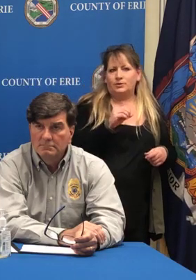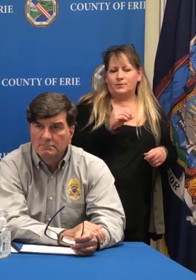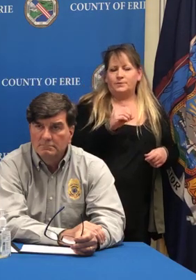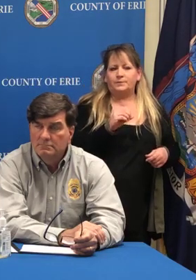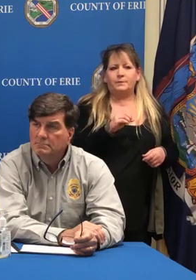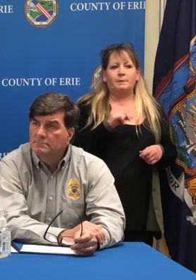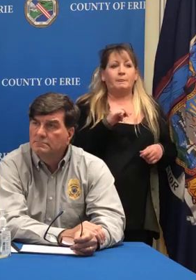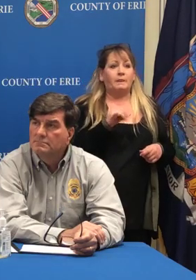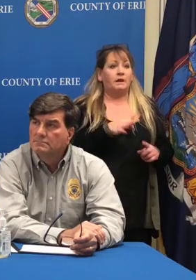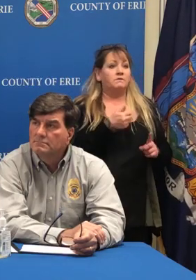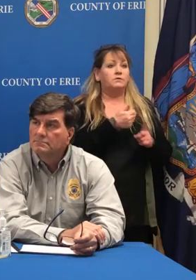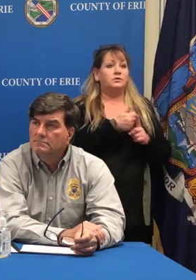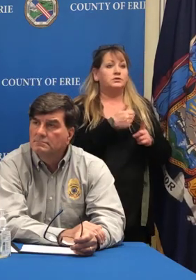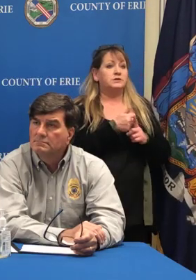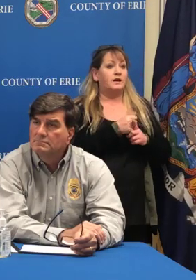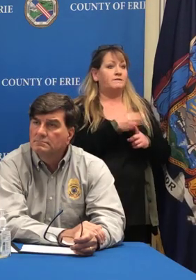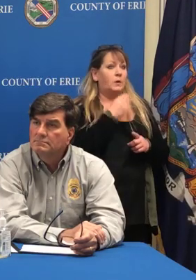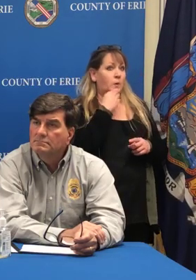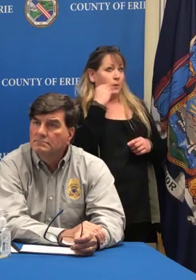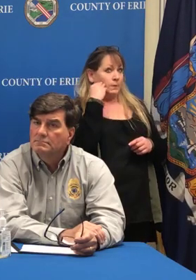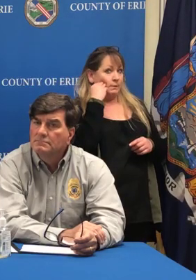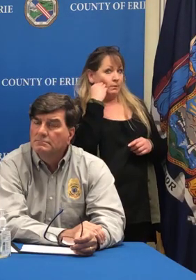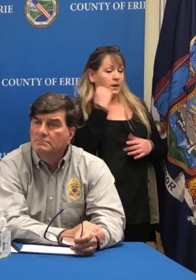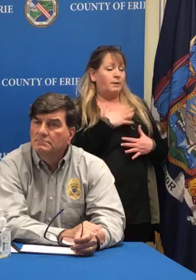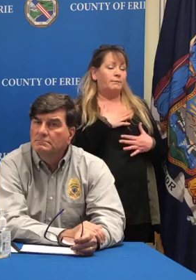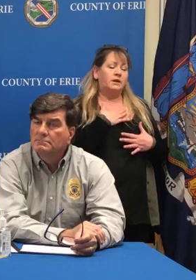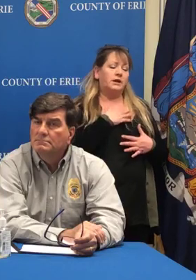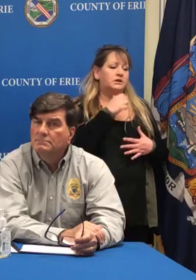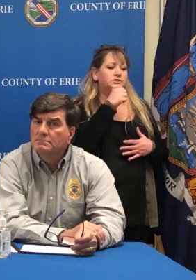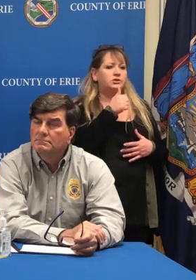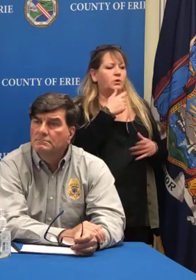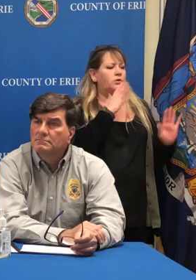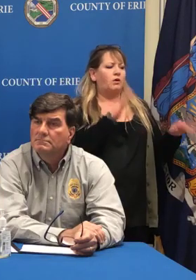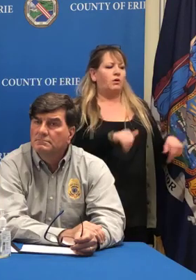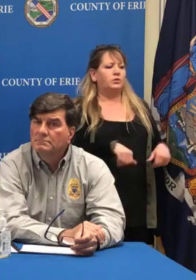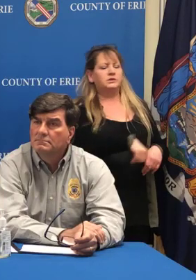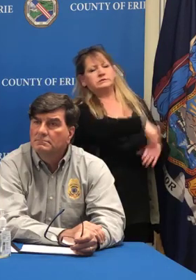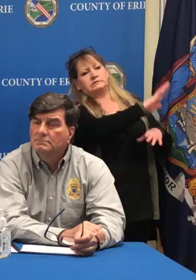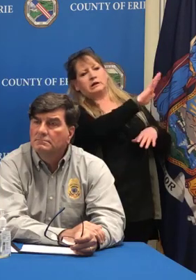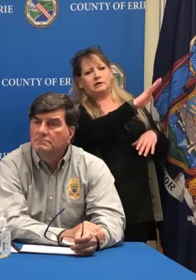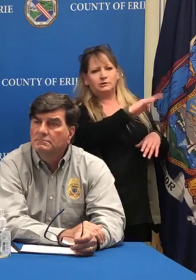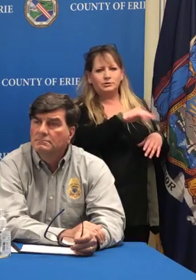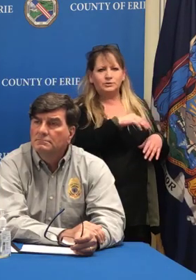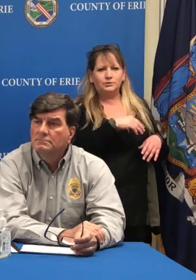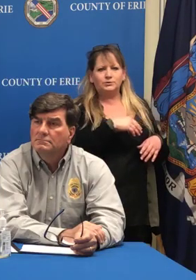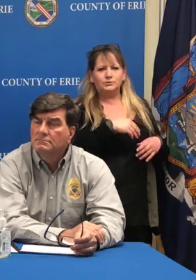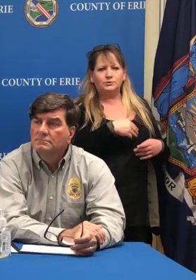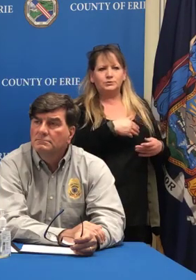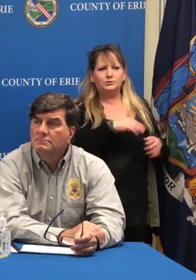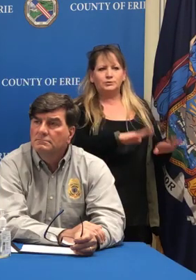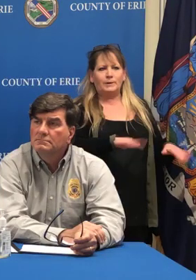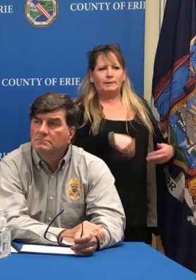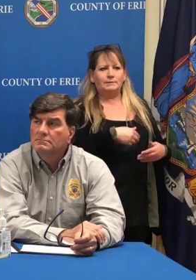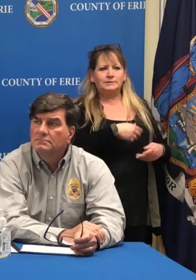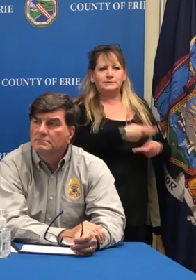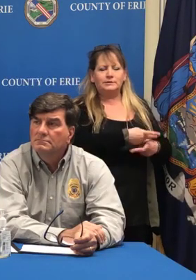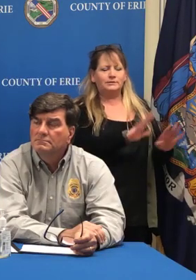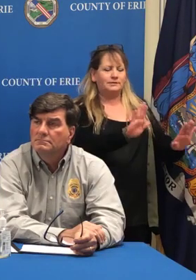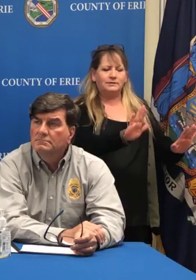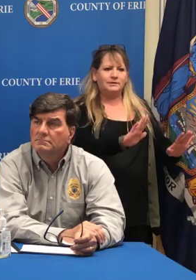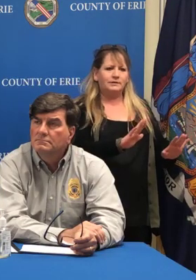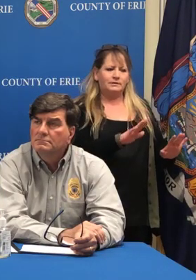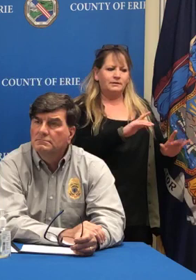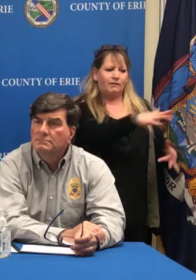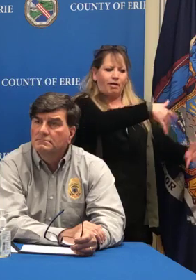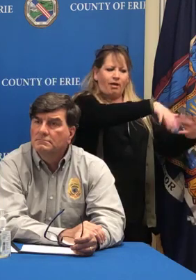you are at home, please do not put your kids in child care. Have them around the house. You can do your work